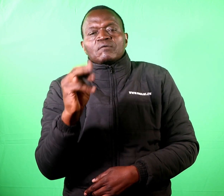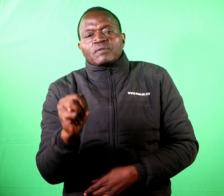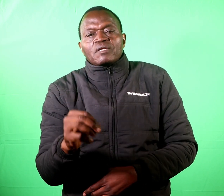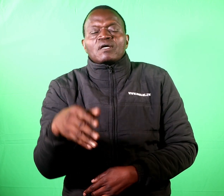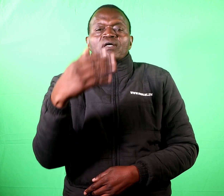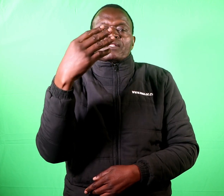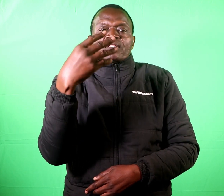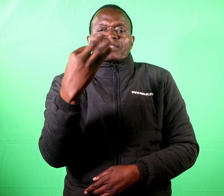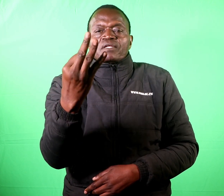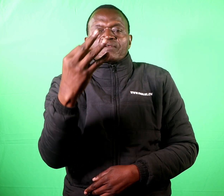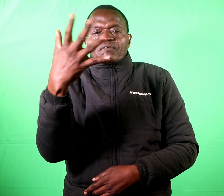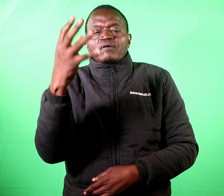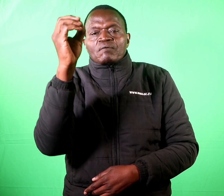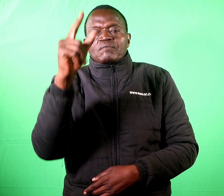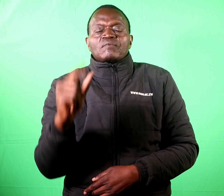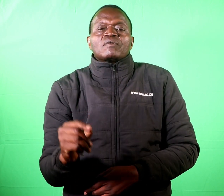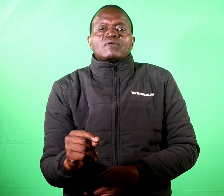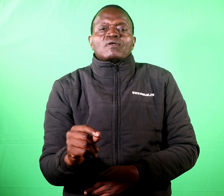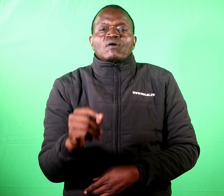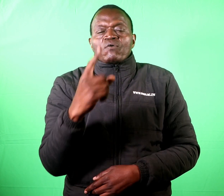35%, 1 kilometer and above,